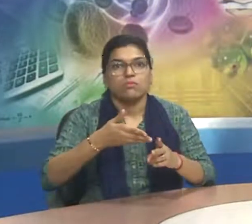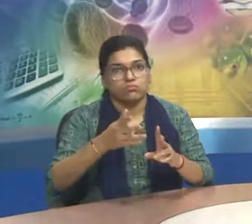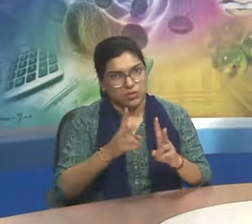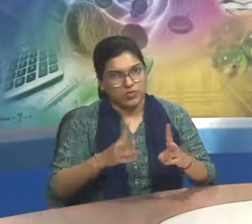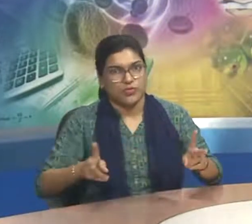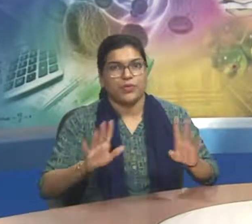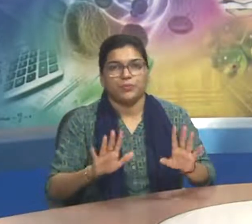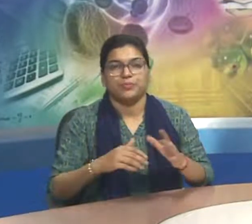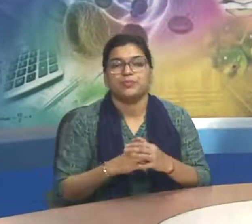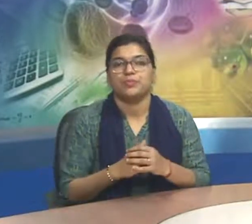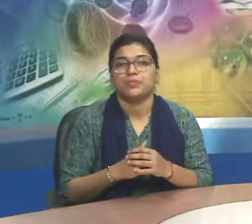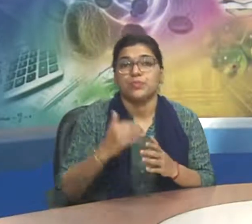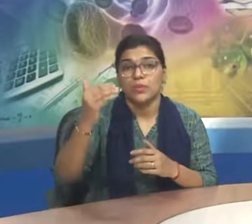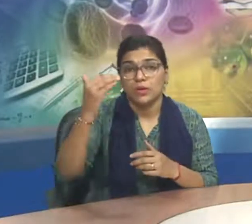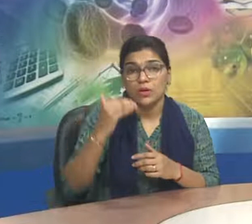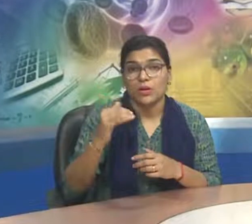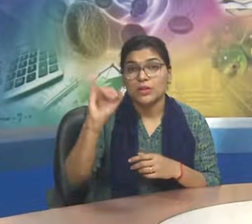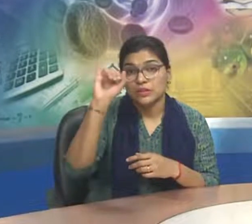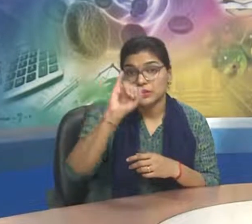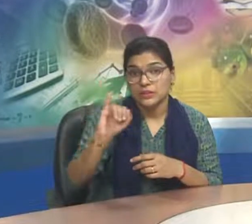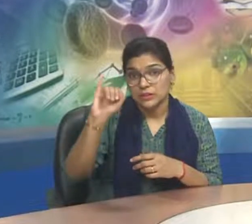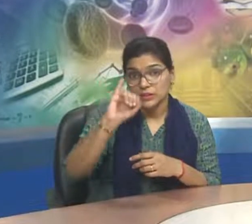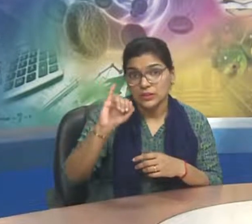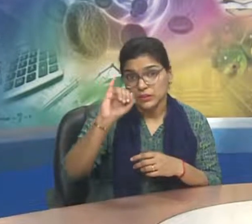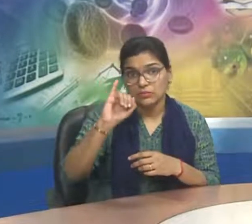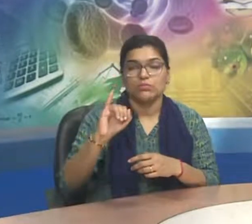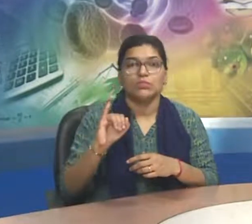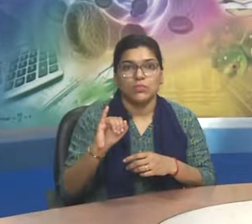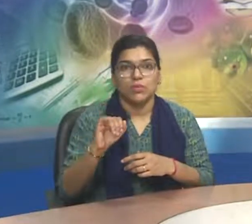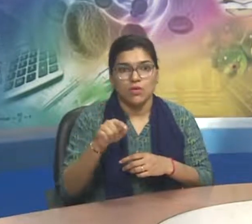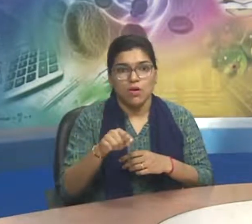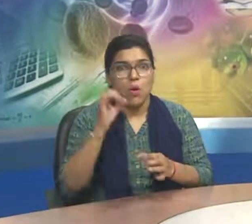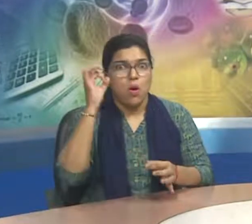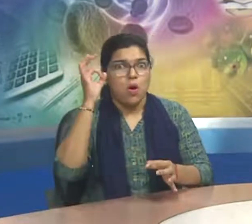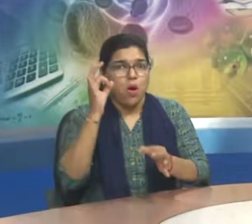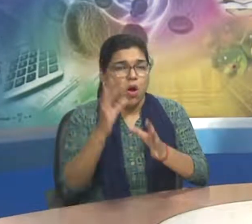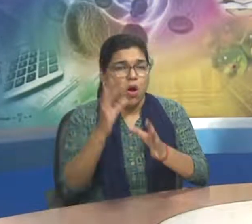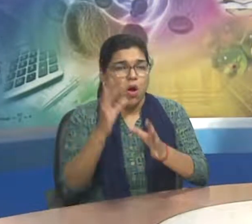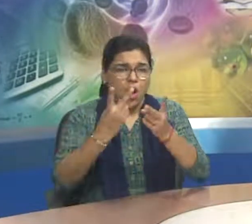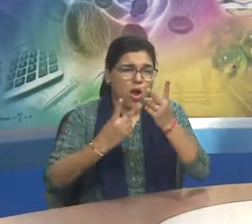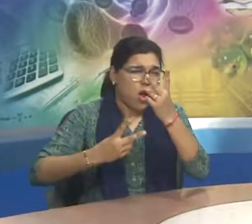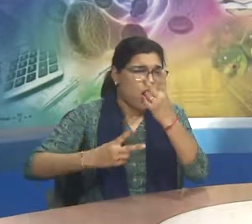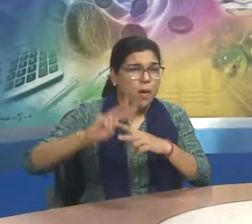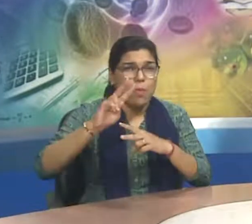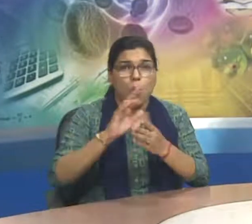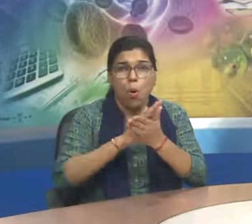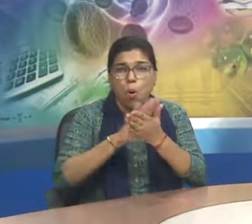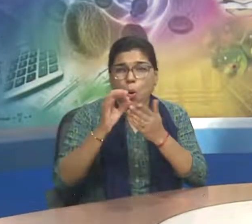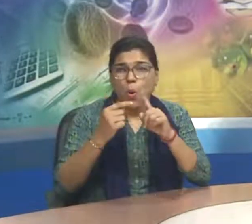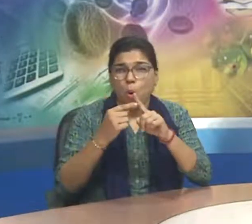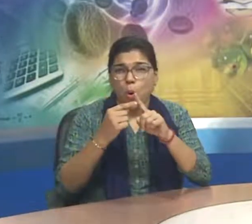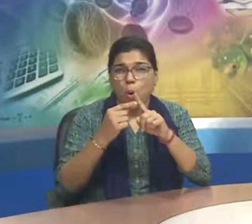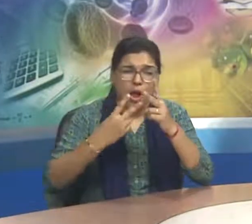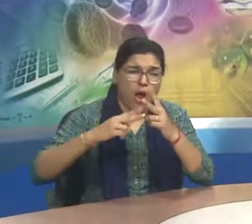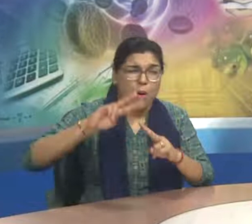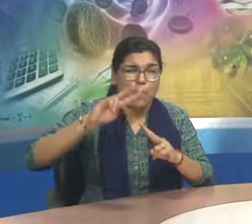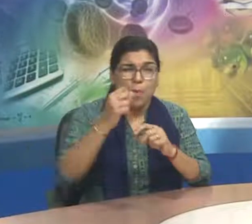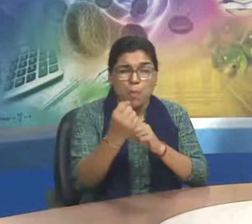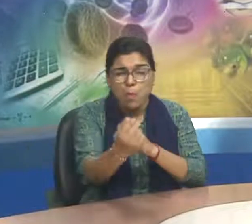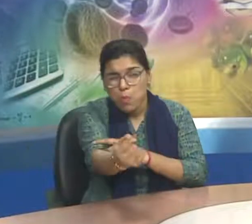As we all know that we extract coal from the ground, and then there is special methods for extraction